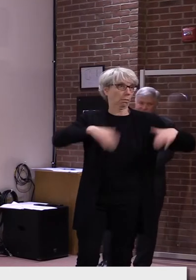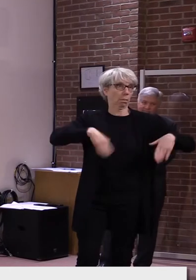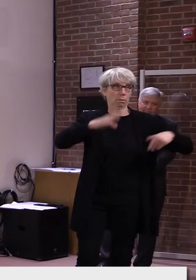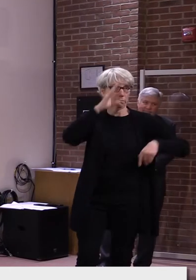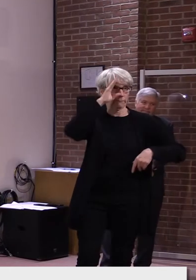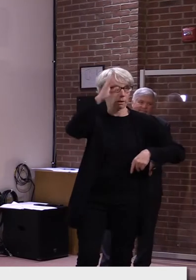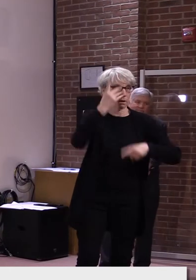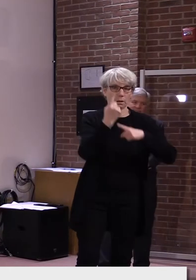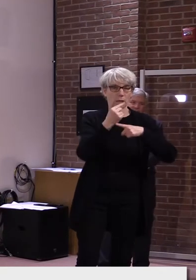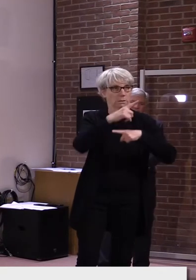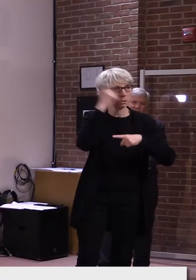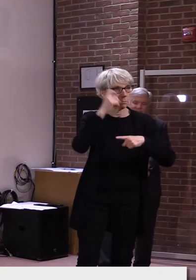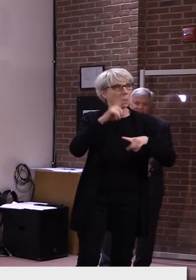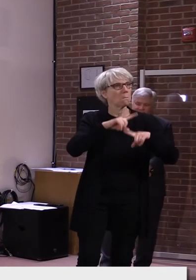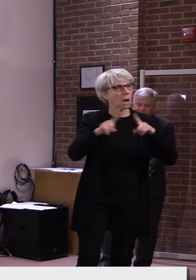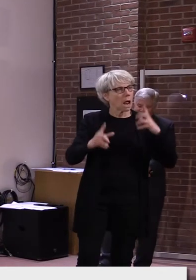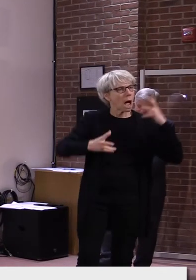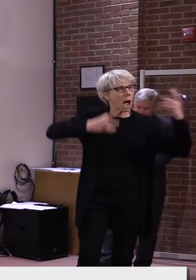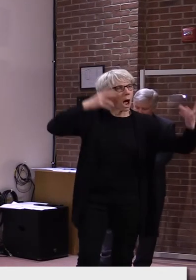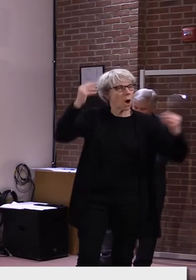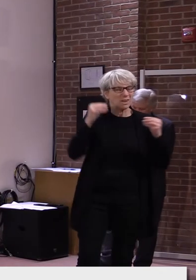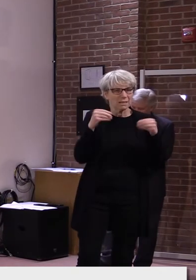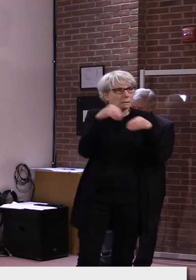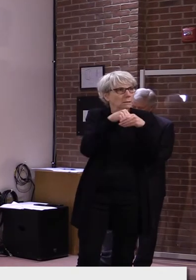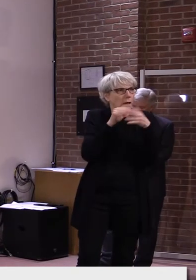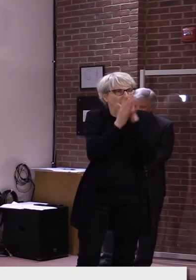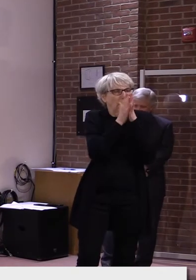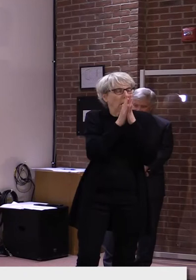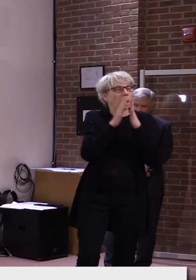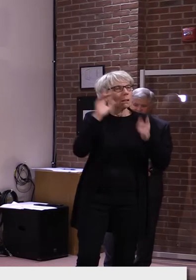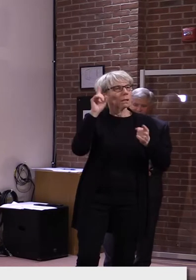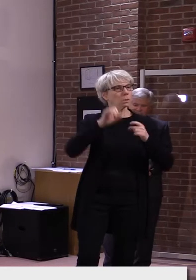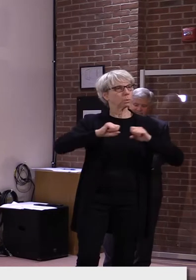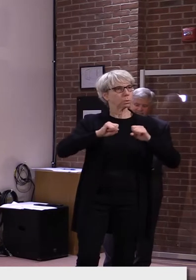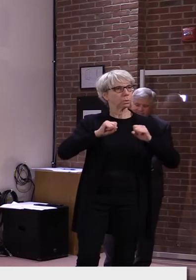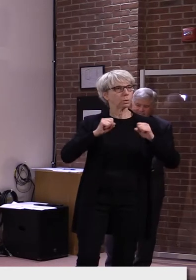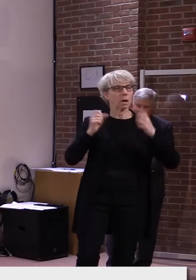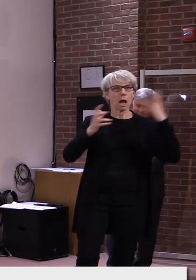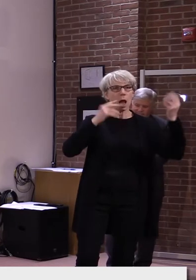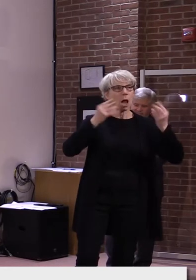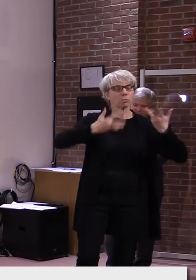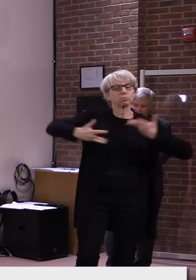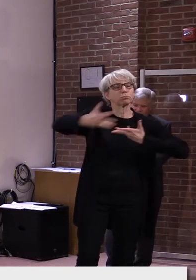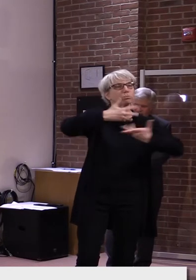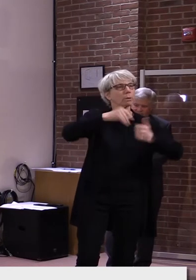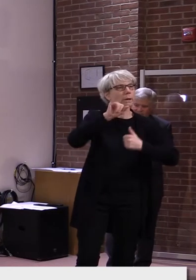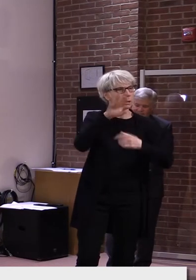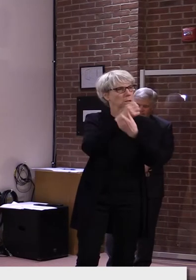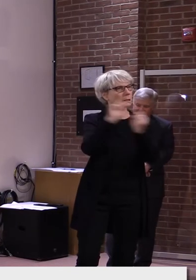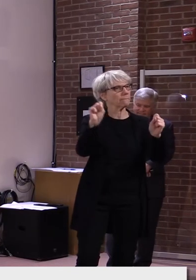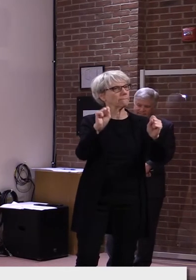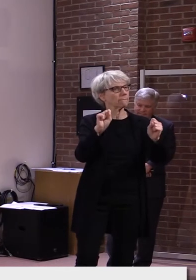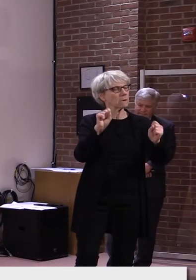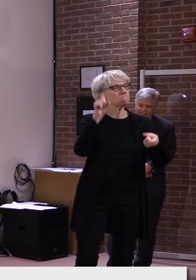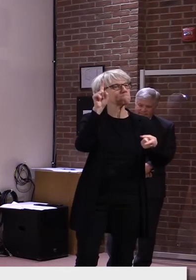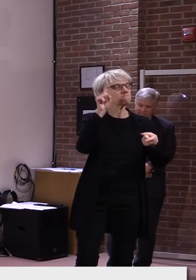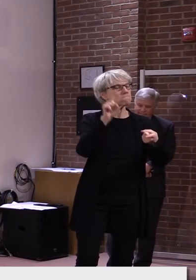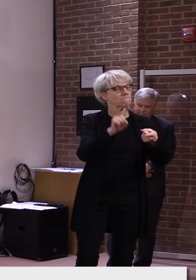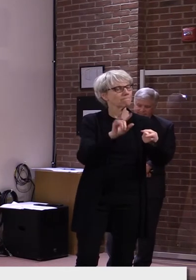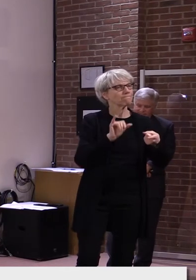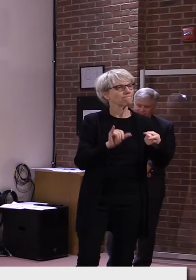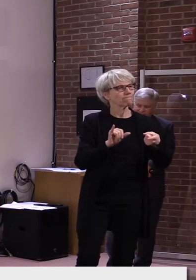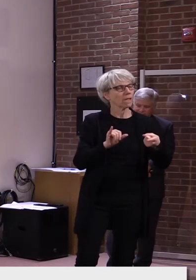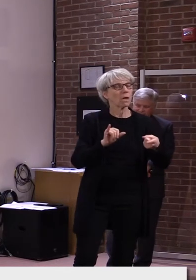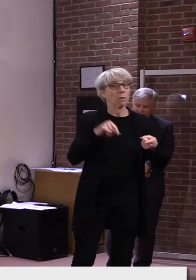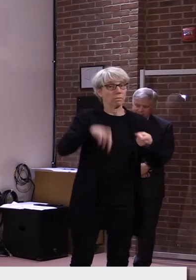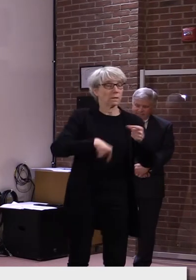outdoors. How much of this is this year the result of the vaccine, but is